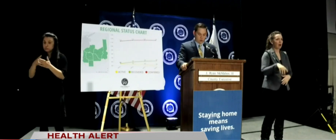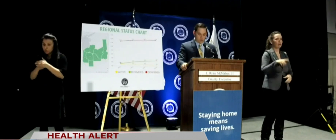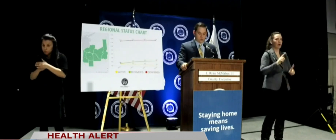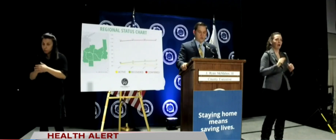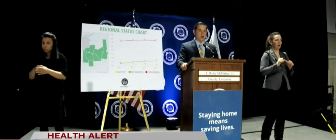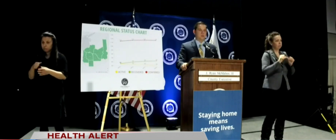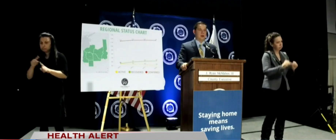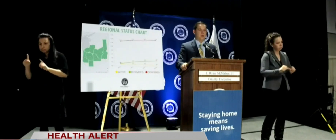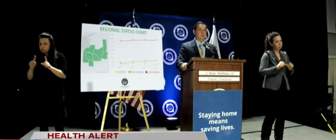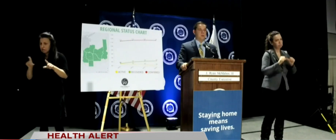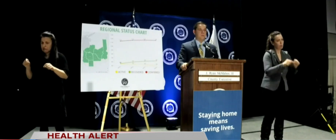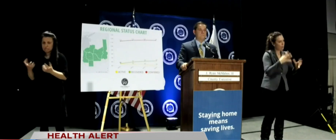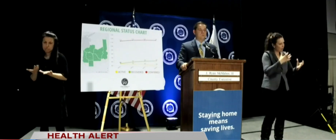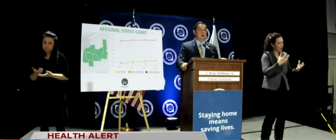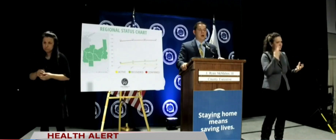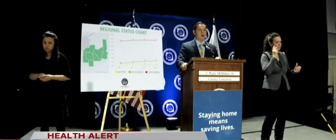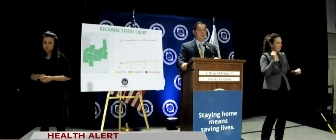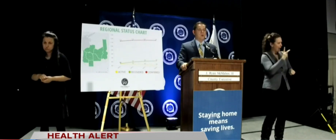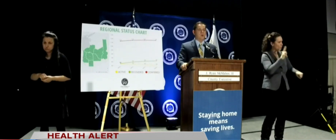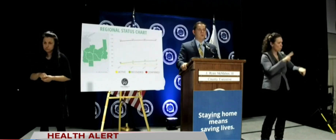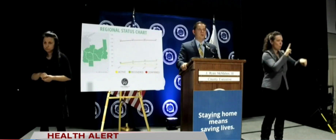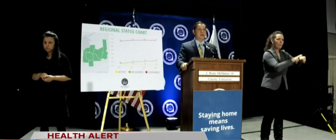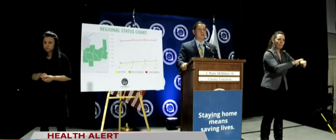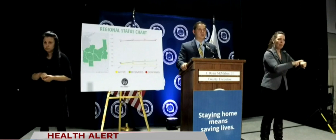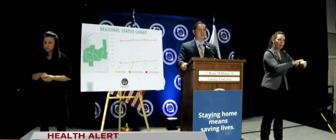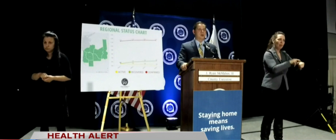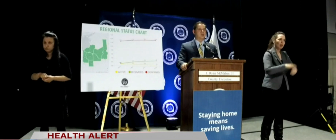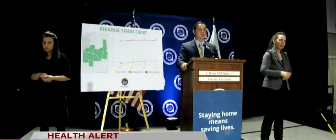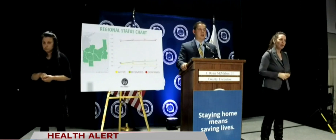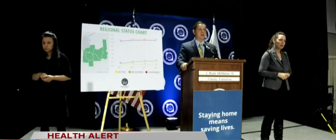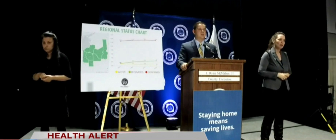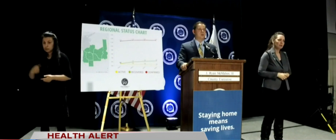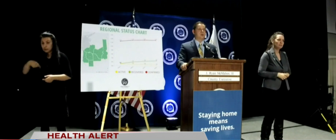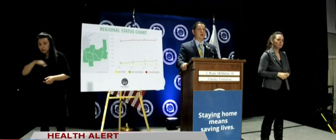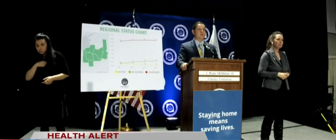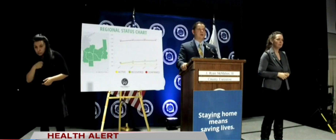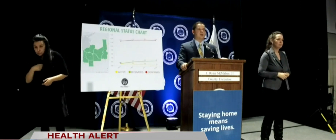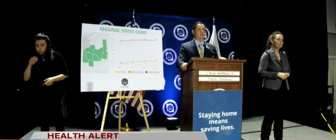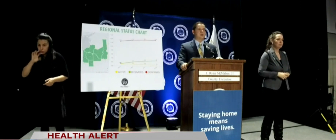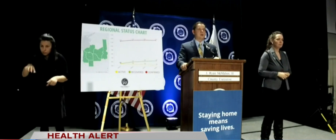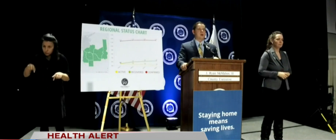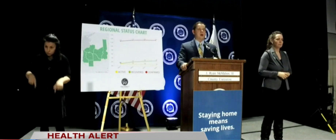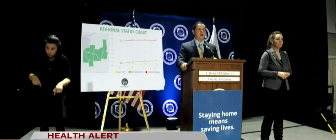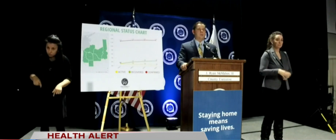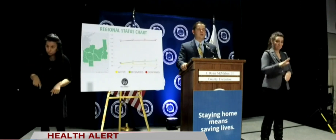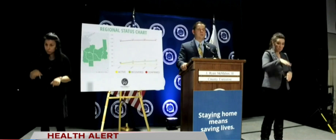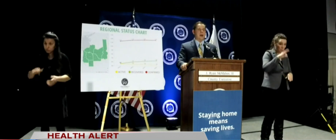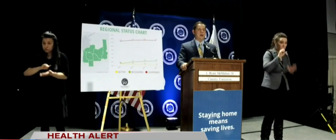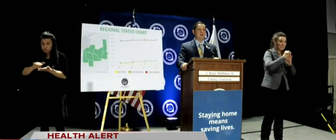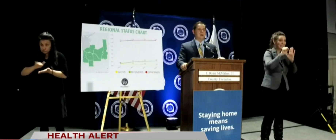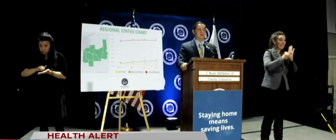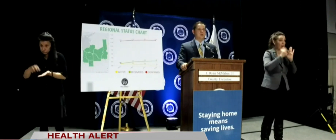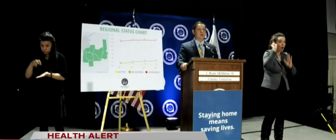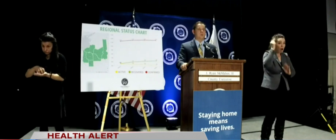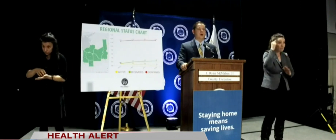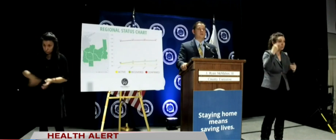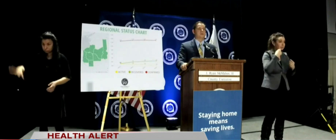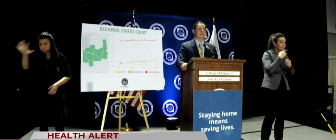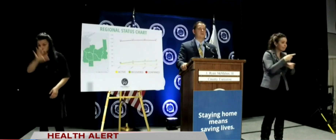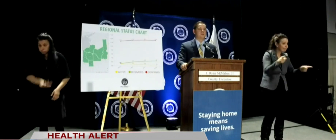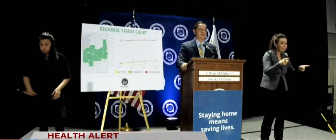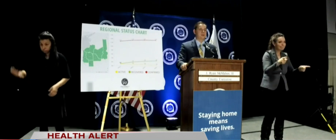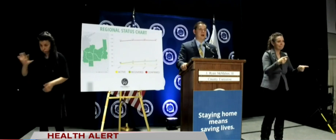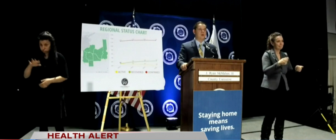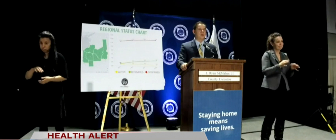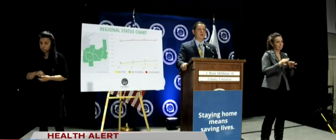We've also talked about how potentially in our state, even though the governor has pushed back the New York pause to